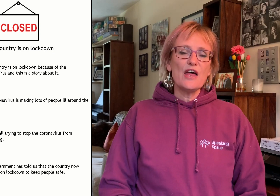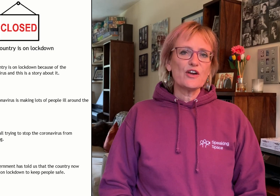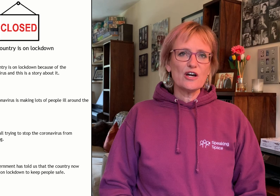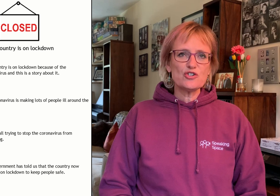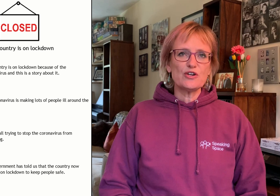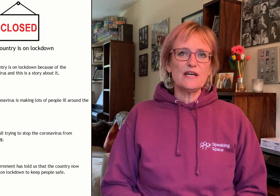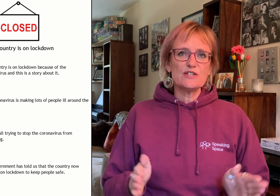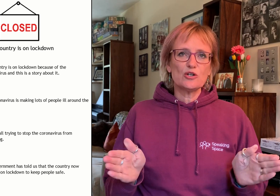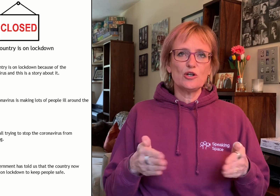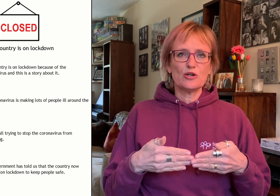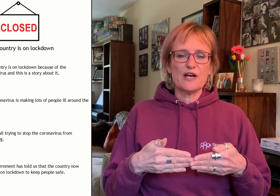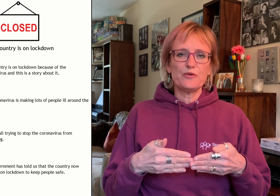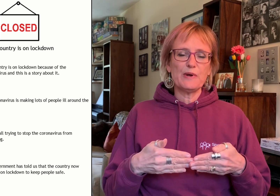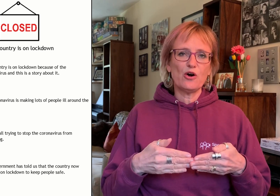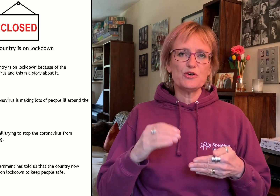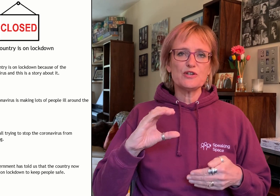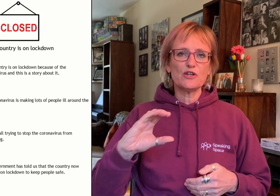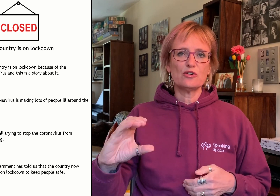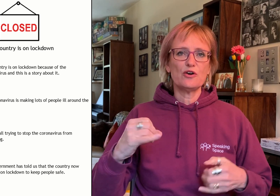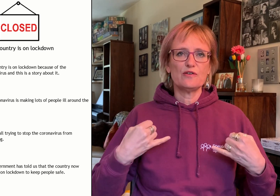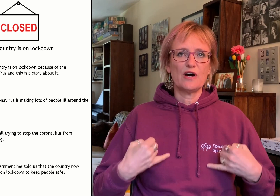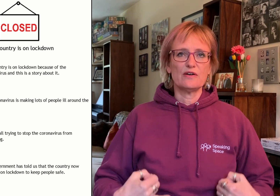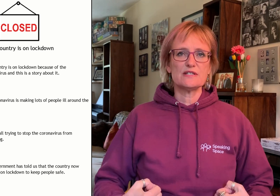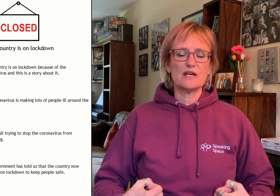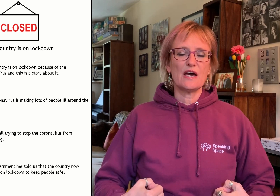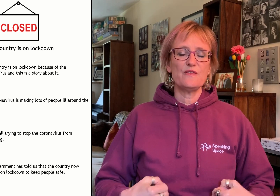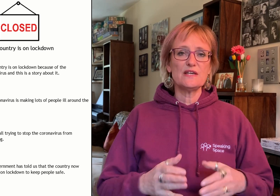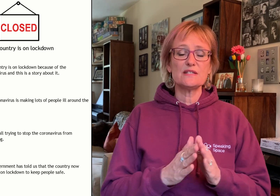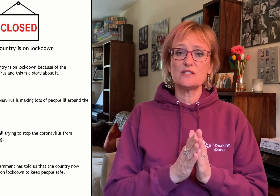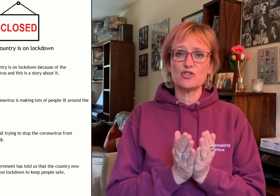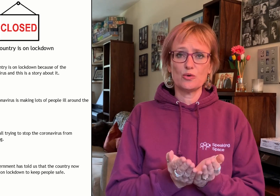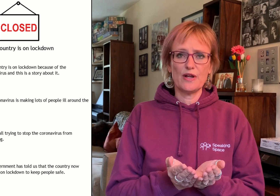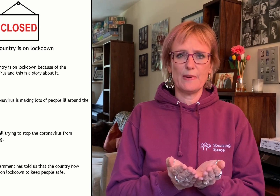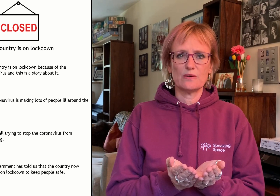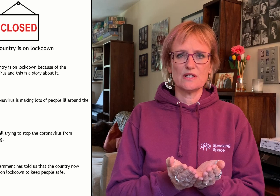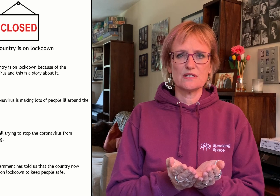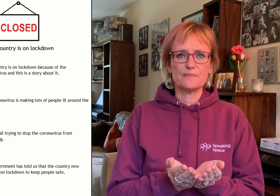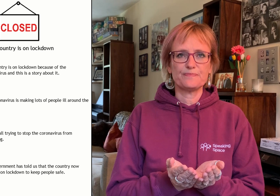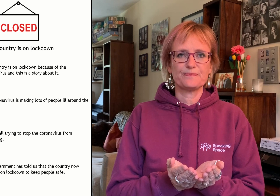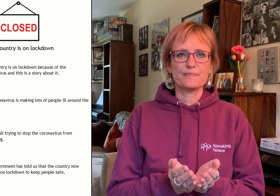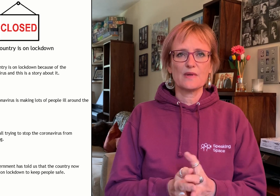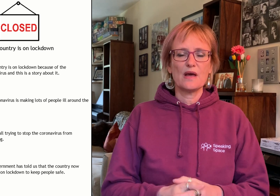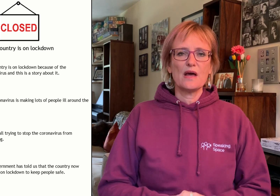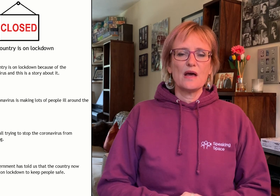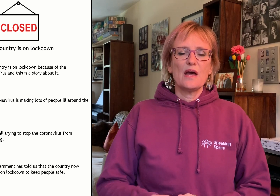The country is on lockdown because of the coronavirus and this is a story about it.